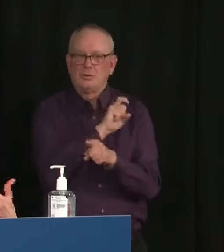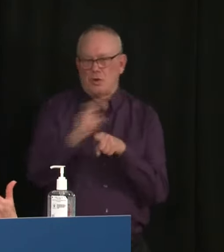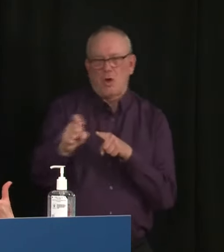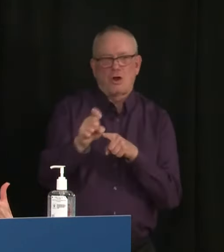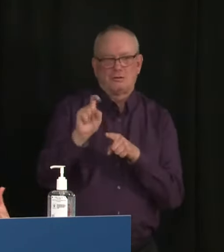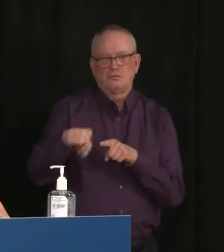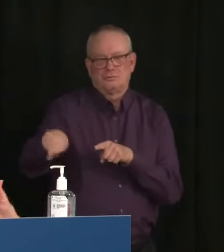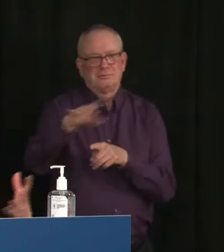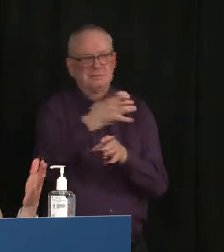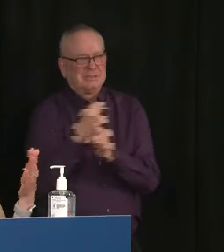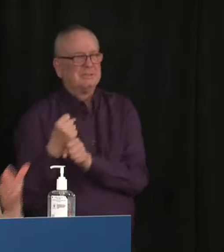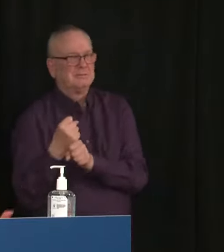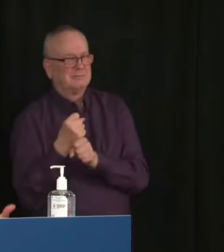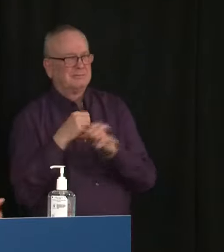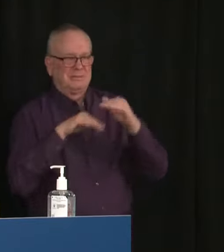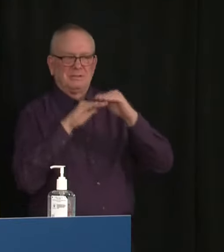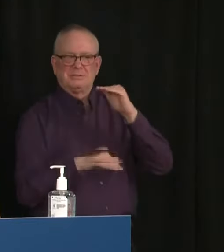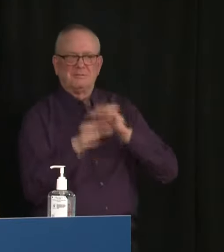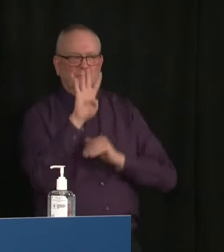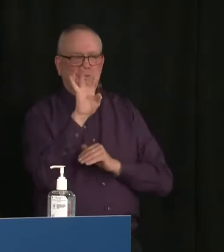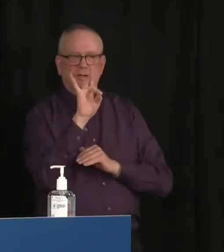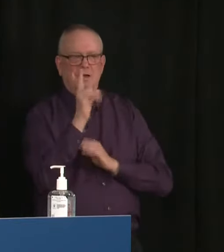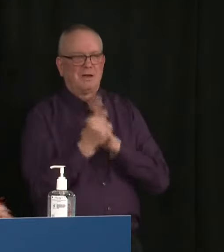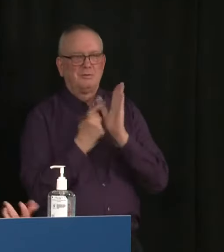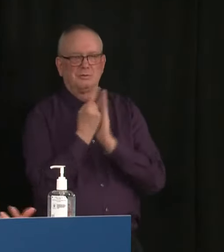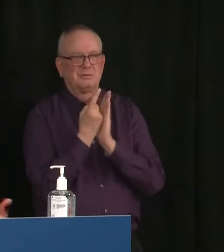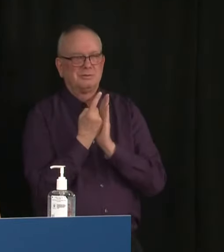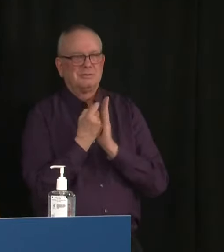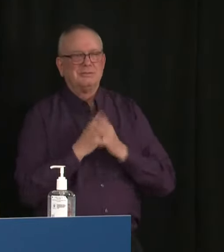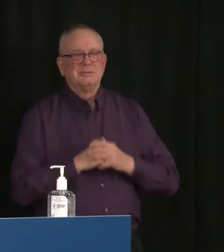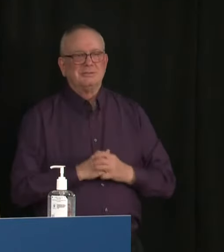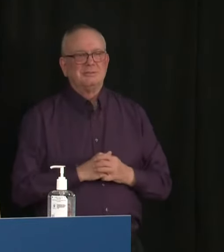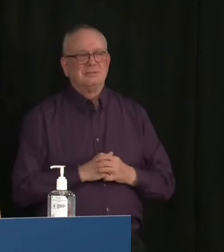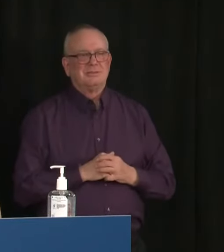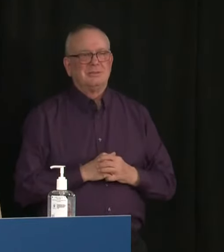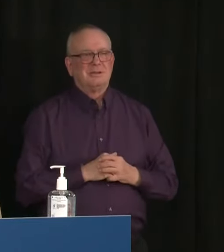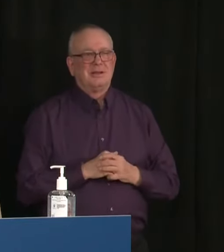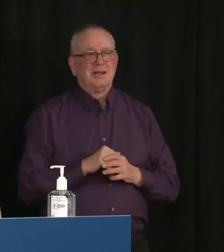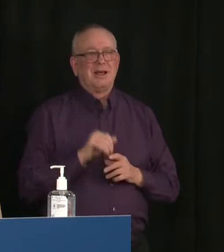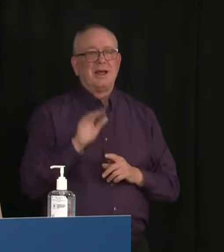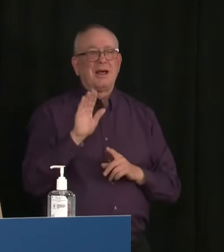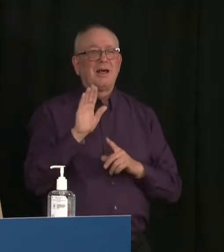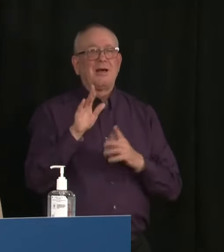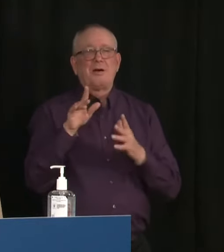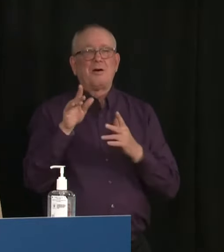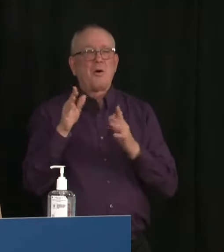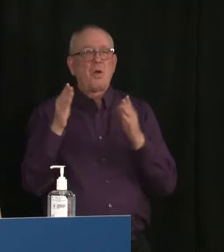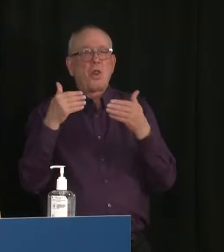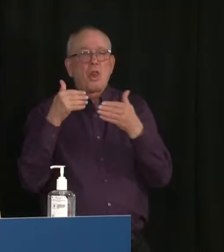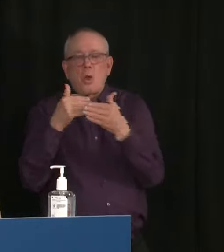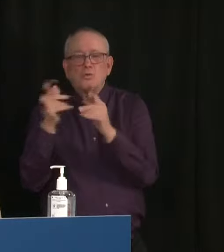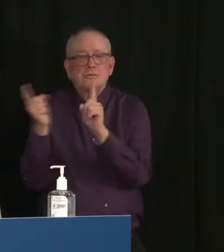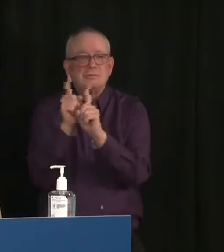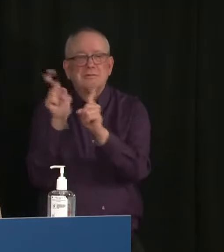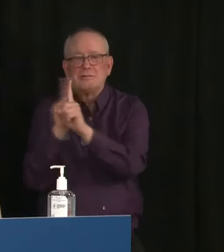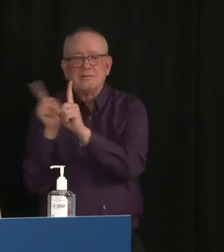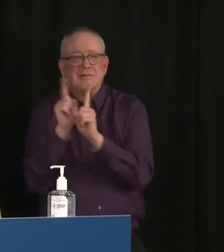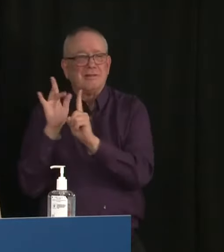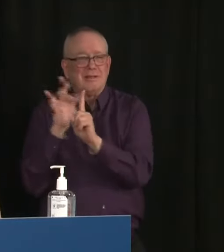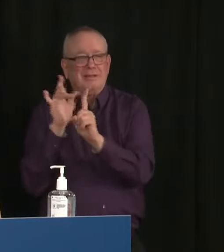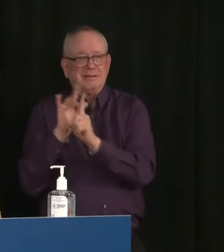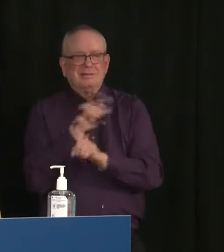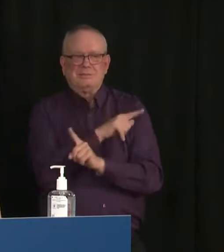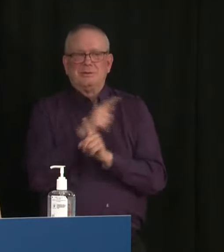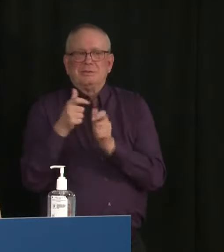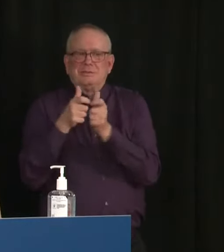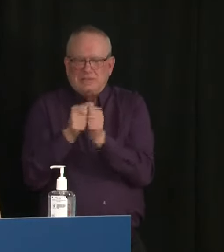sometimes a little bit of time once the close contacts have been identified for those individuals to receive a call or text. However, again, it's my